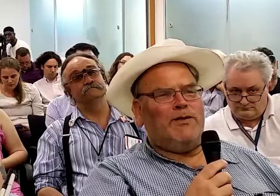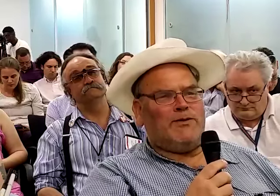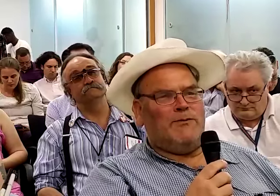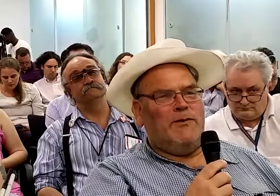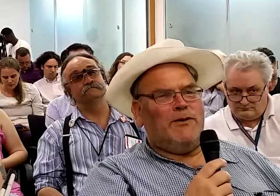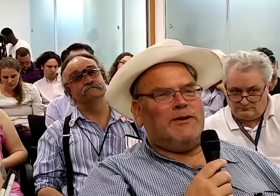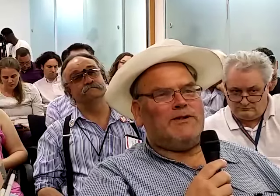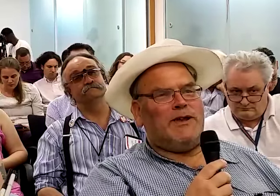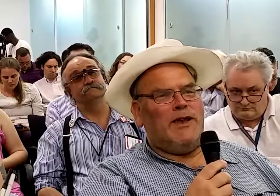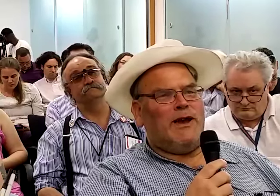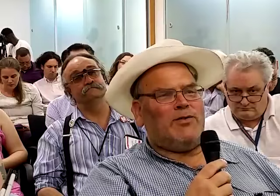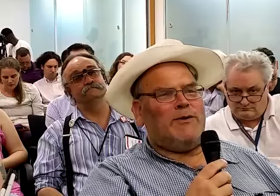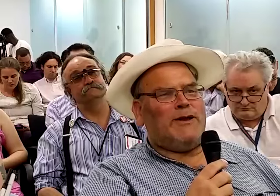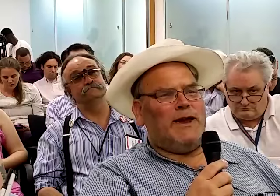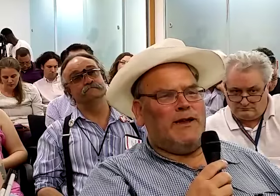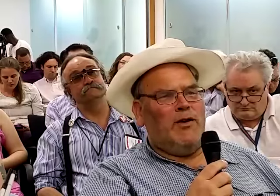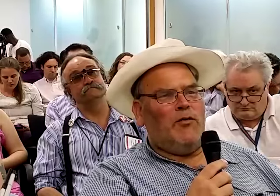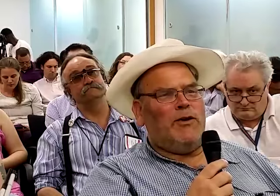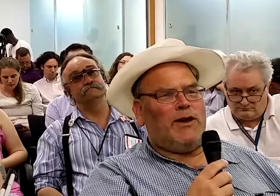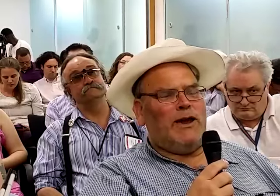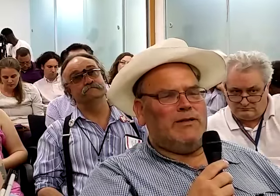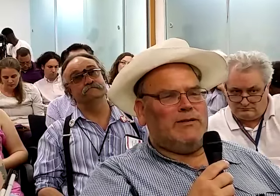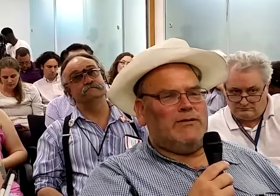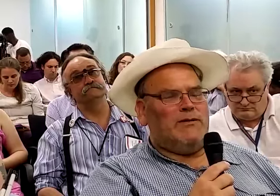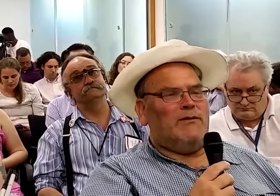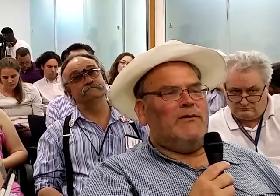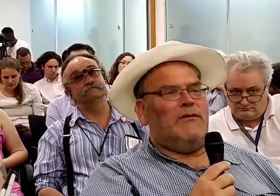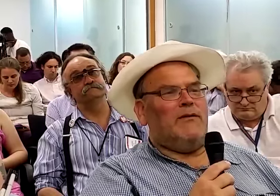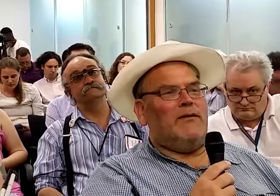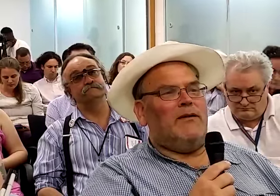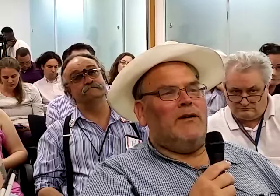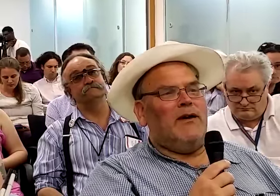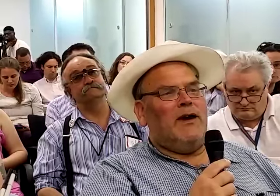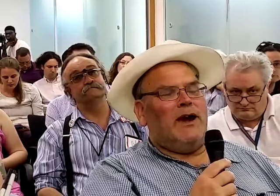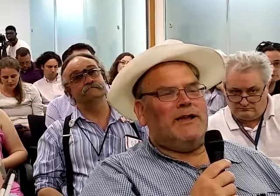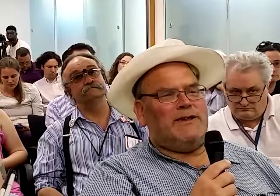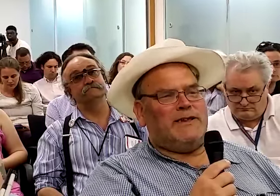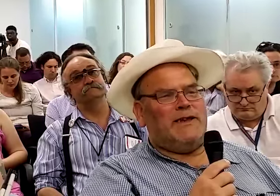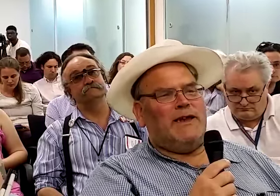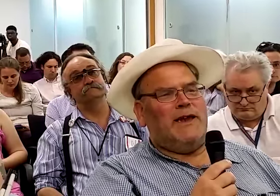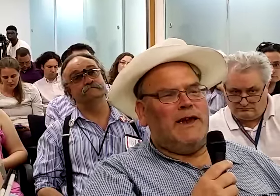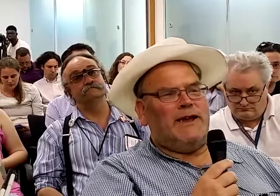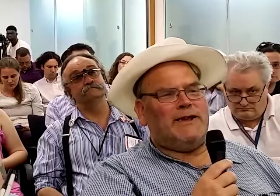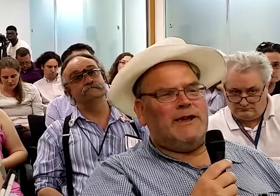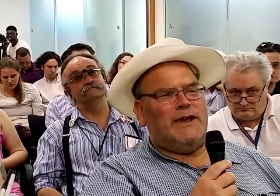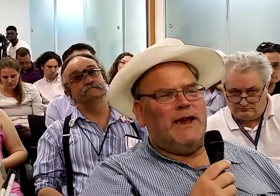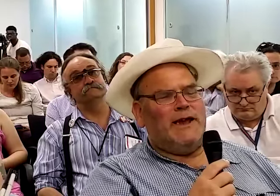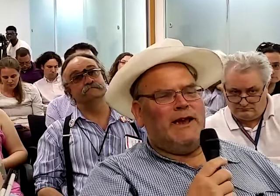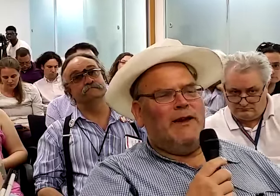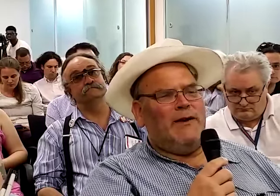by Momentum on the weekend. And